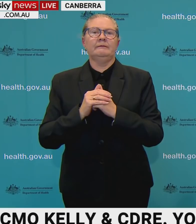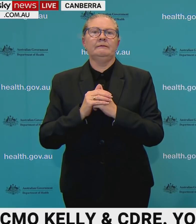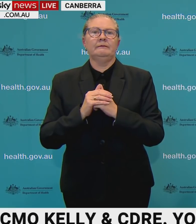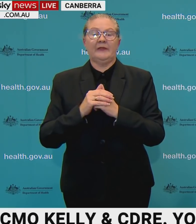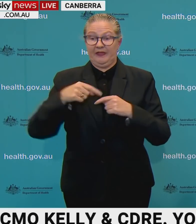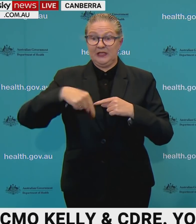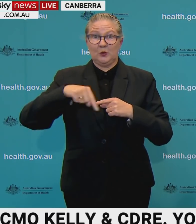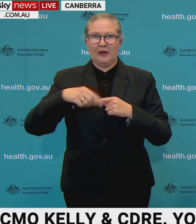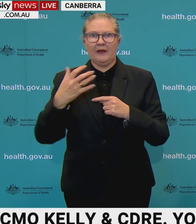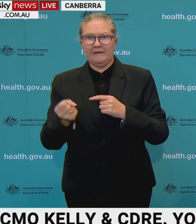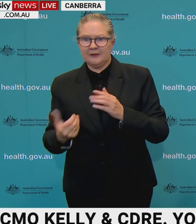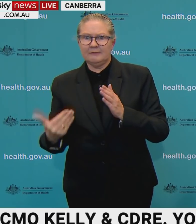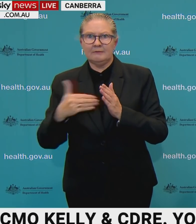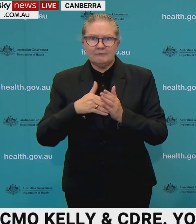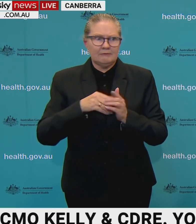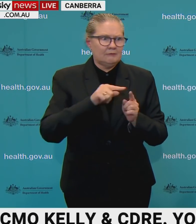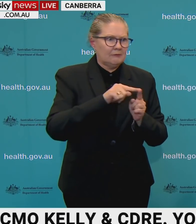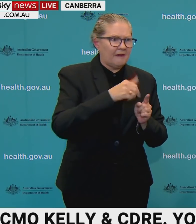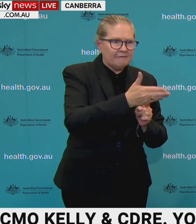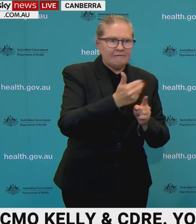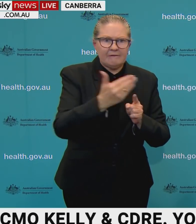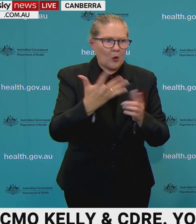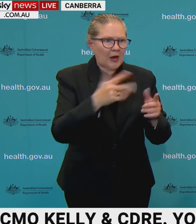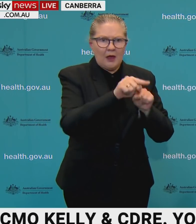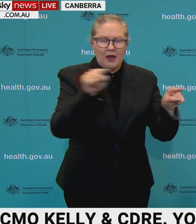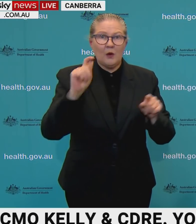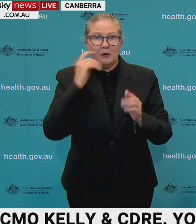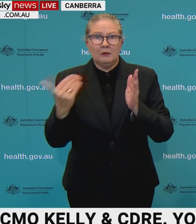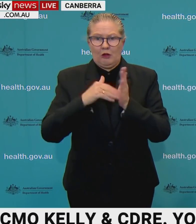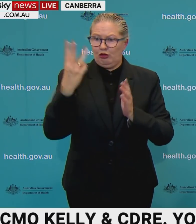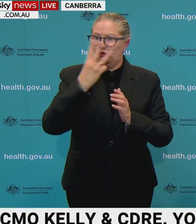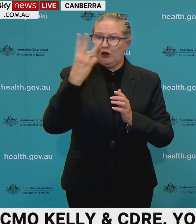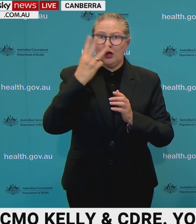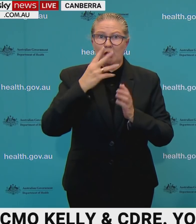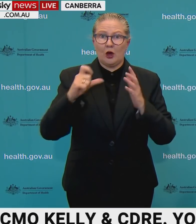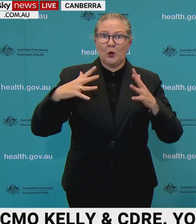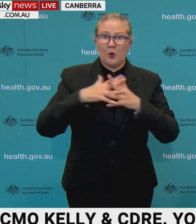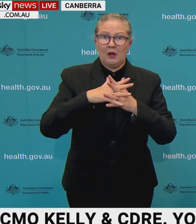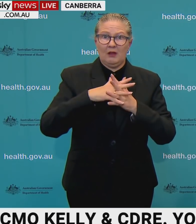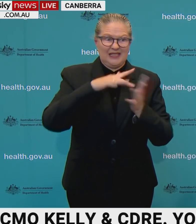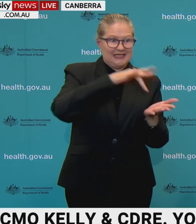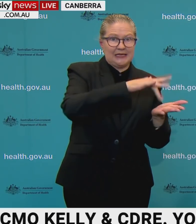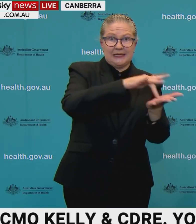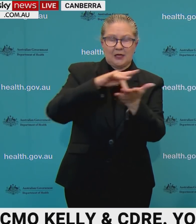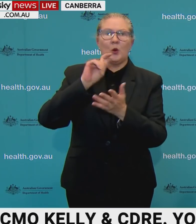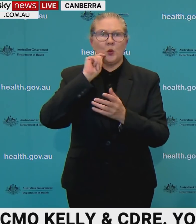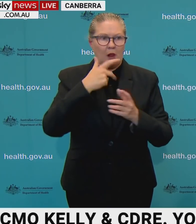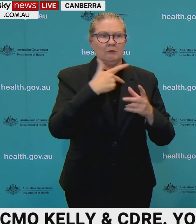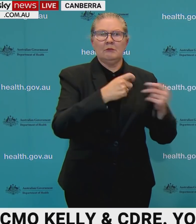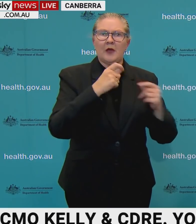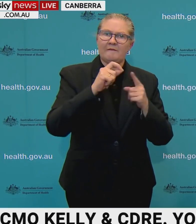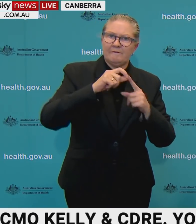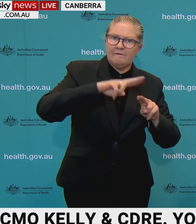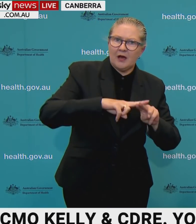This week, we've got additional channels opening up as well. This week, there are 13 Commonwealth vaccination centres, which are now administering the Pfizer